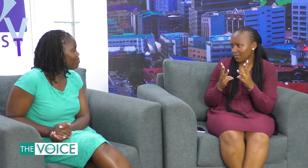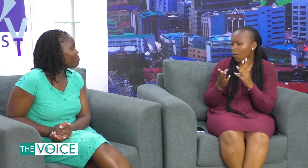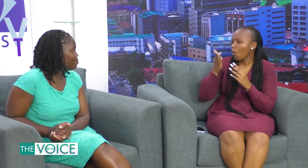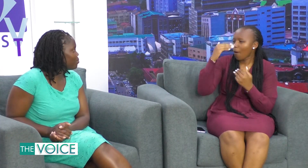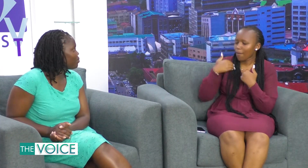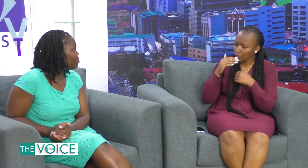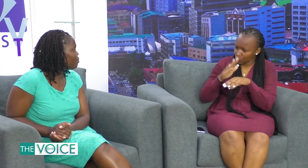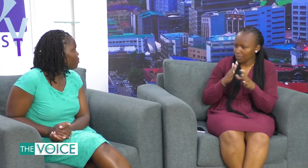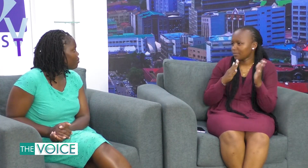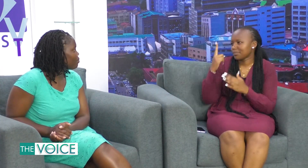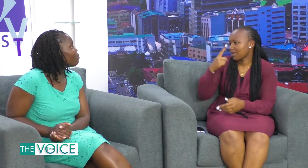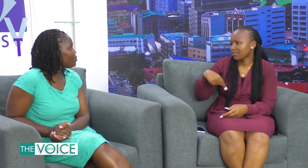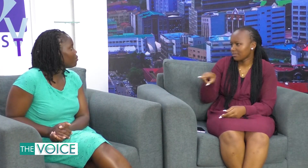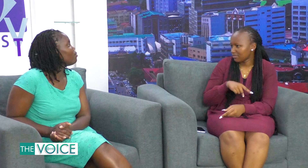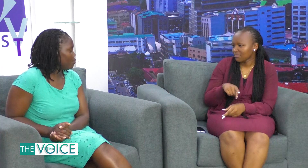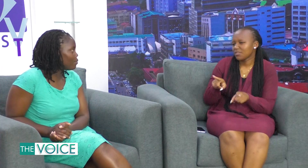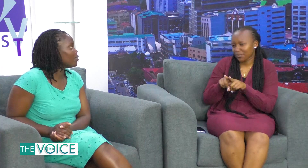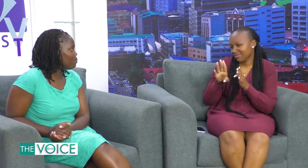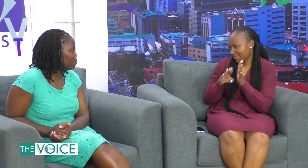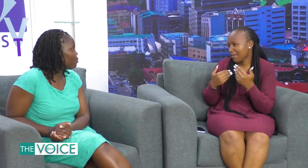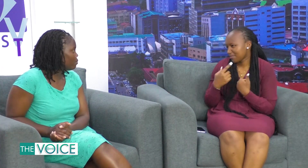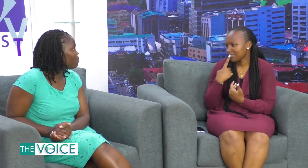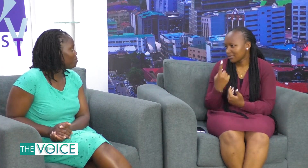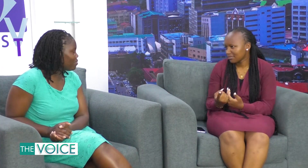my mother, never be worried, God will plan